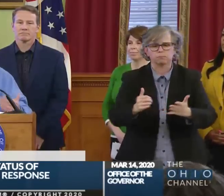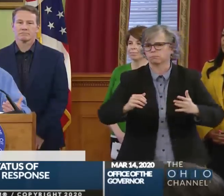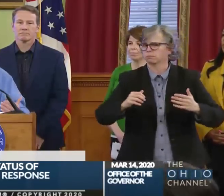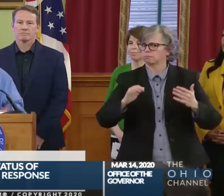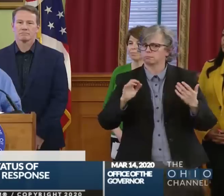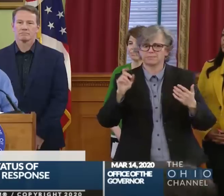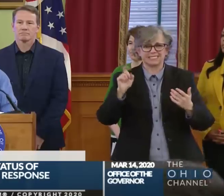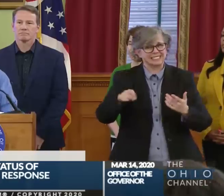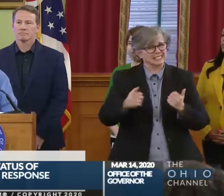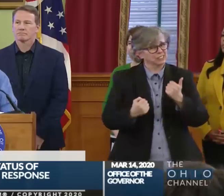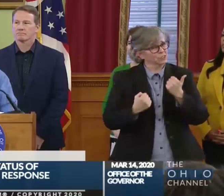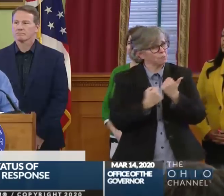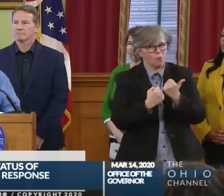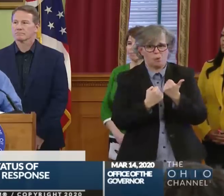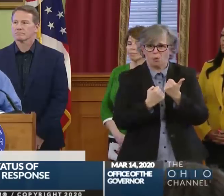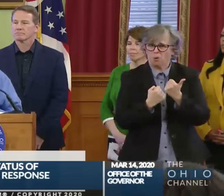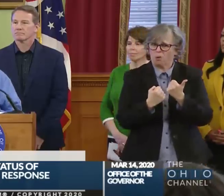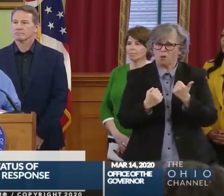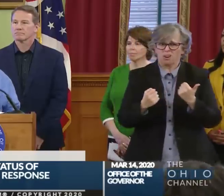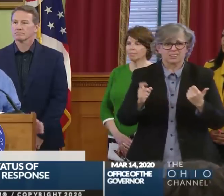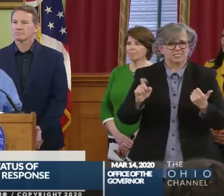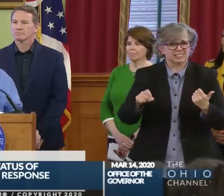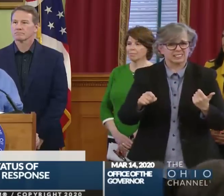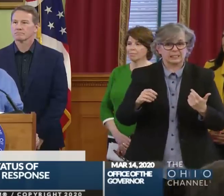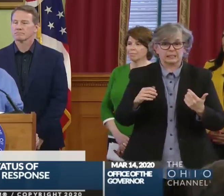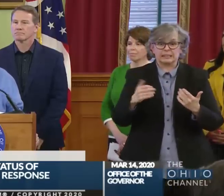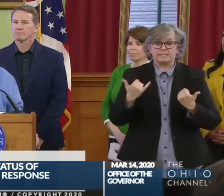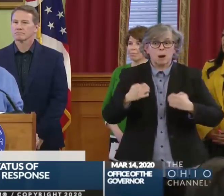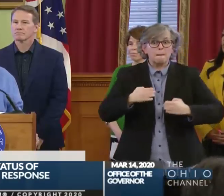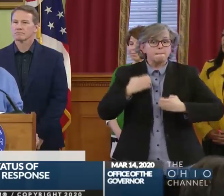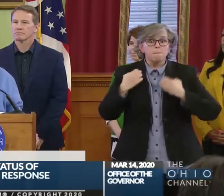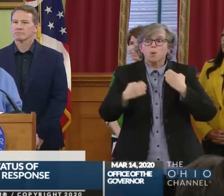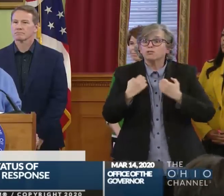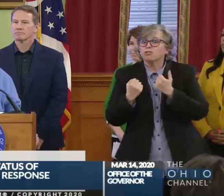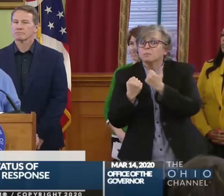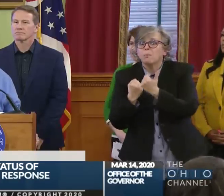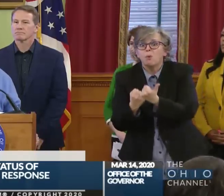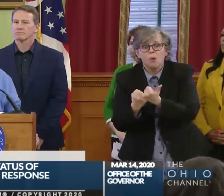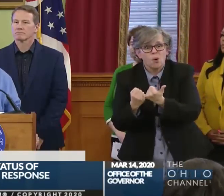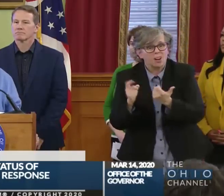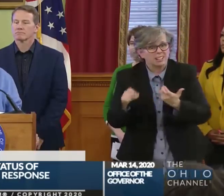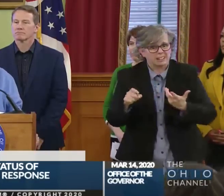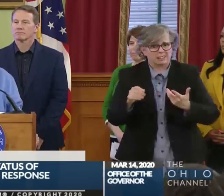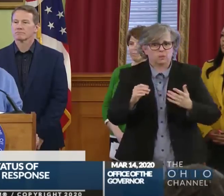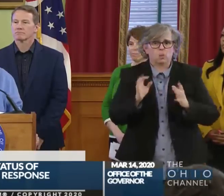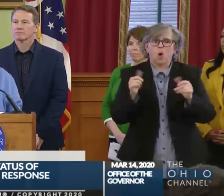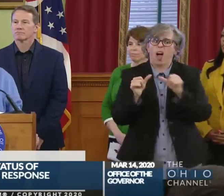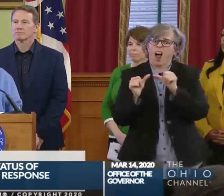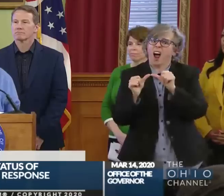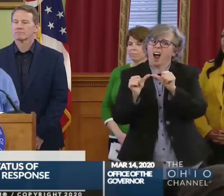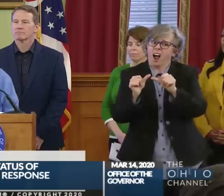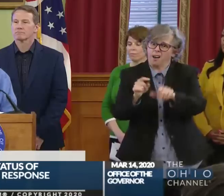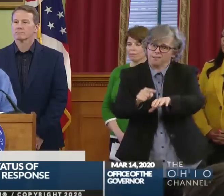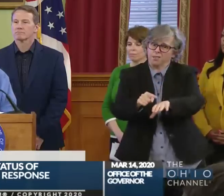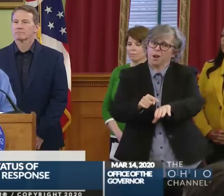have to start looking at this. I think we all have to start looking at this as if this is going to be here for a while, because it is. We know